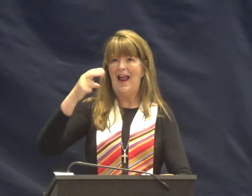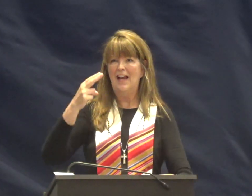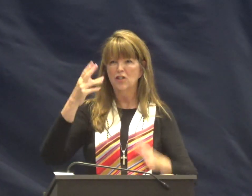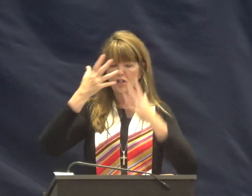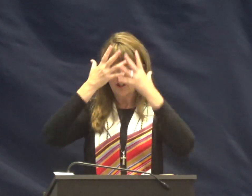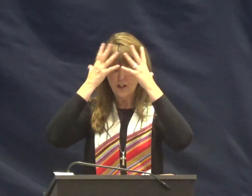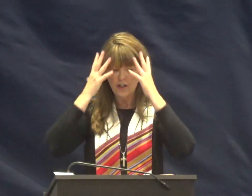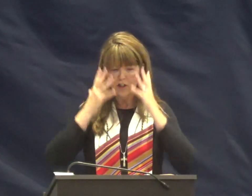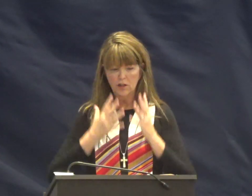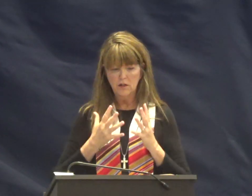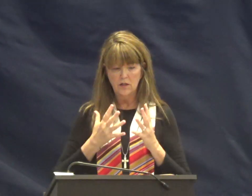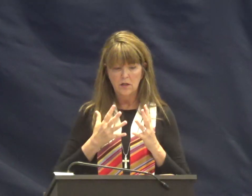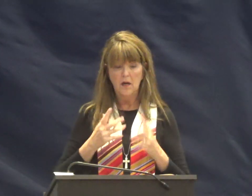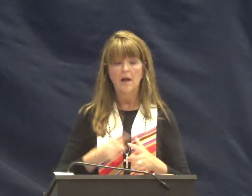in ashes.